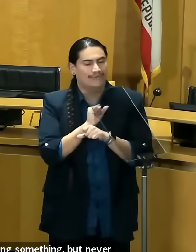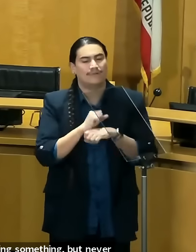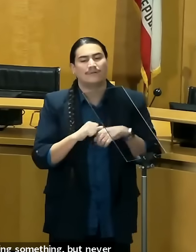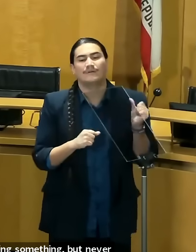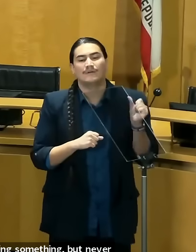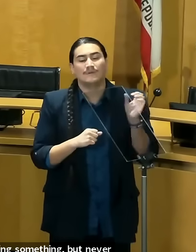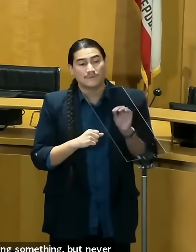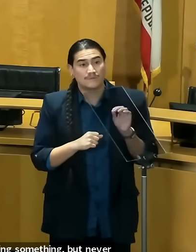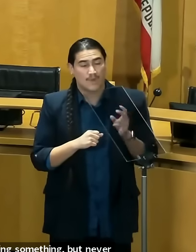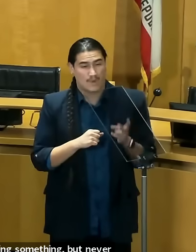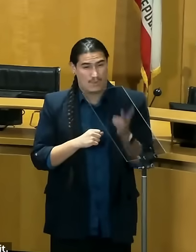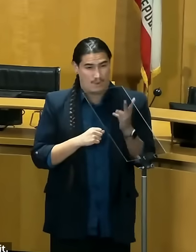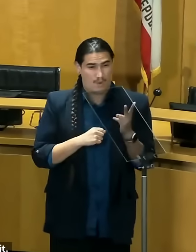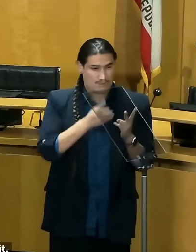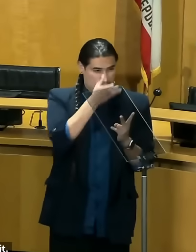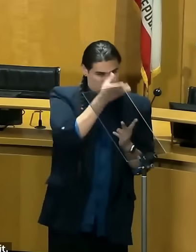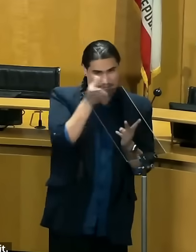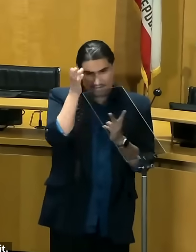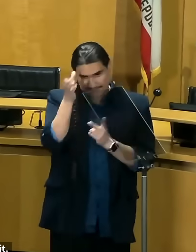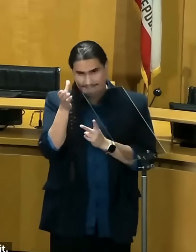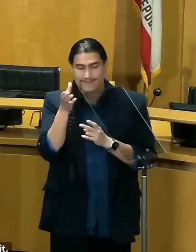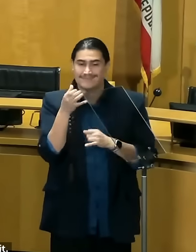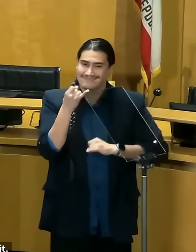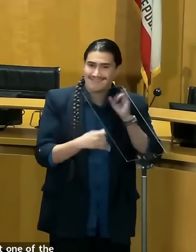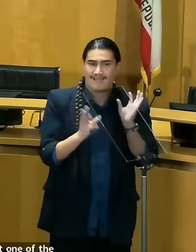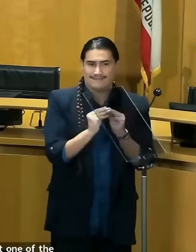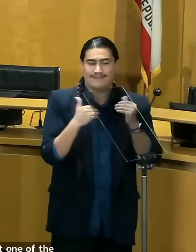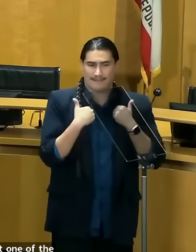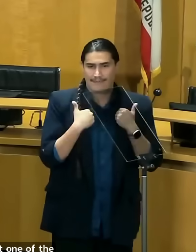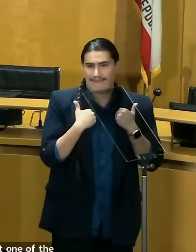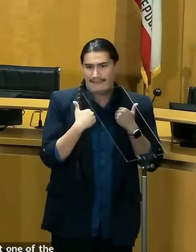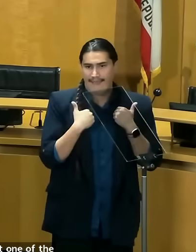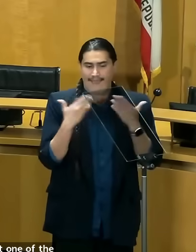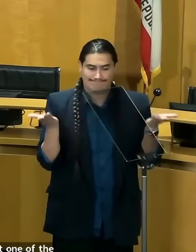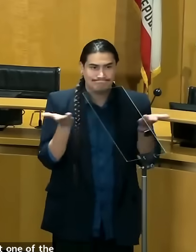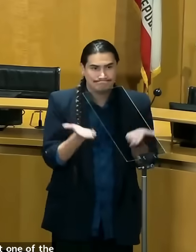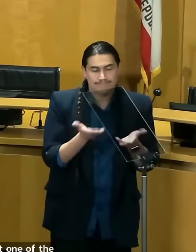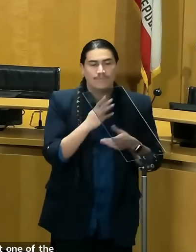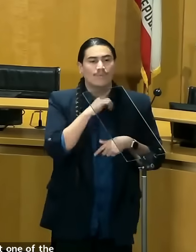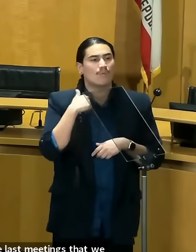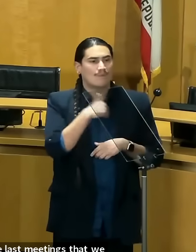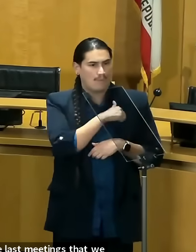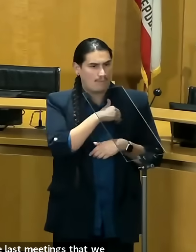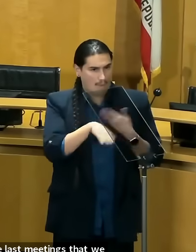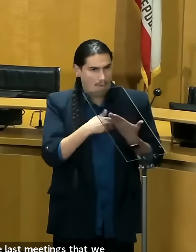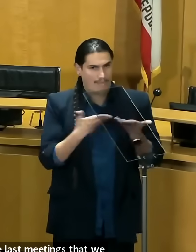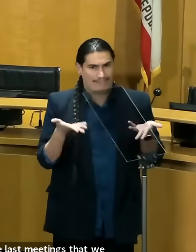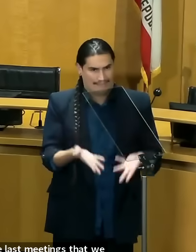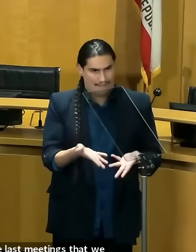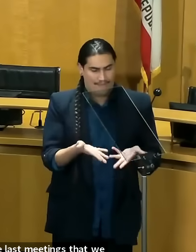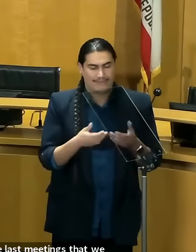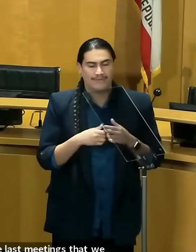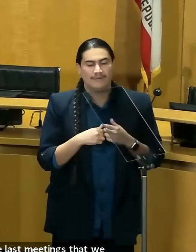So those two things at one of the last meetings that we were all in together